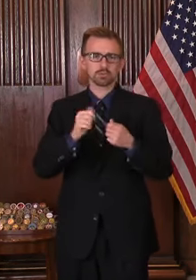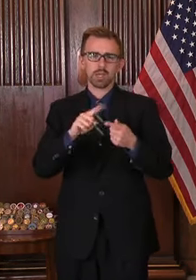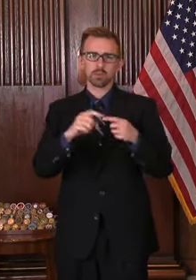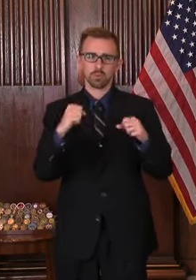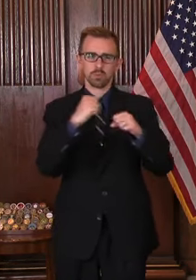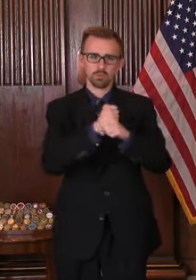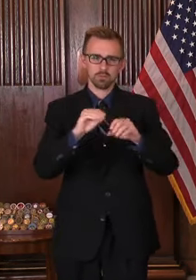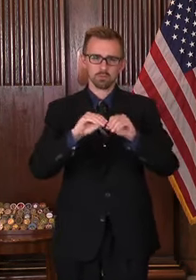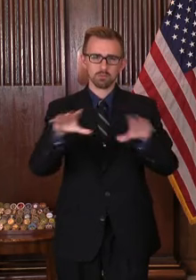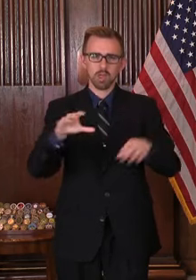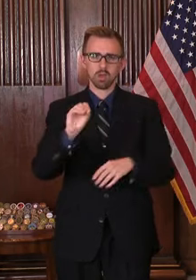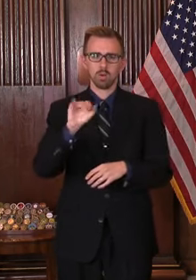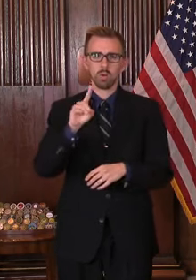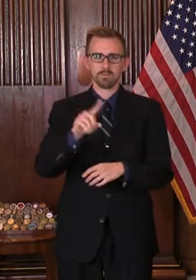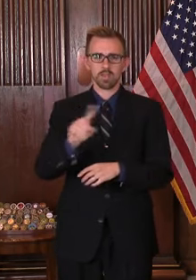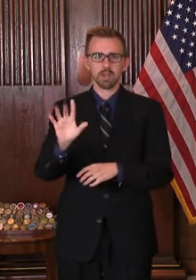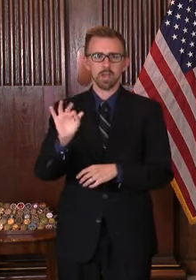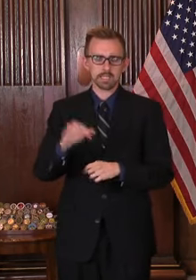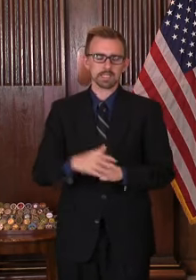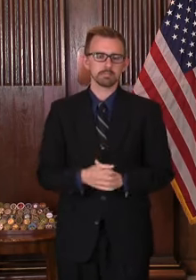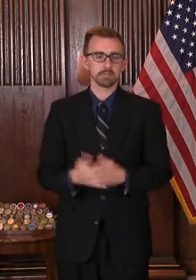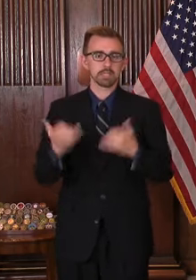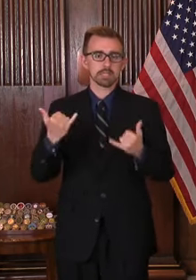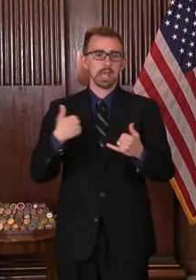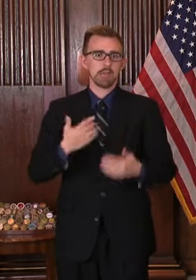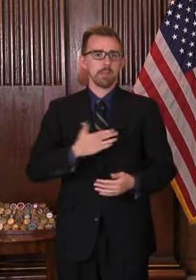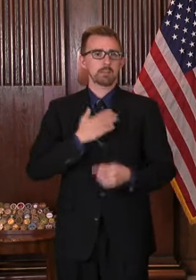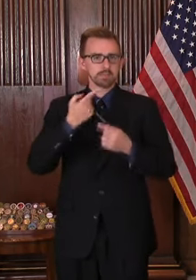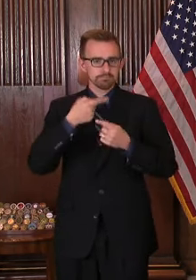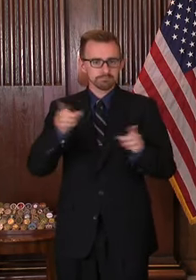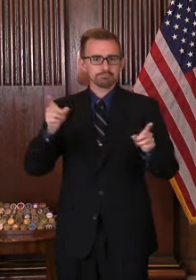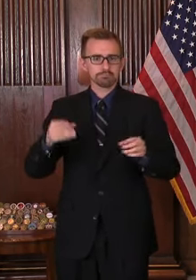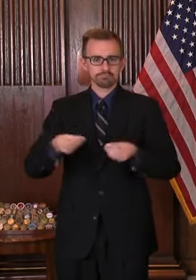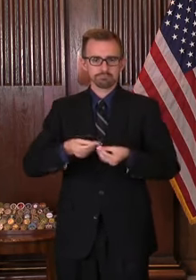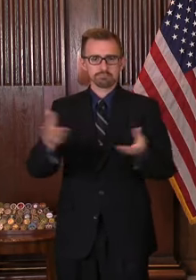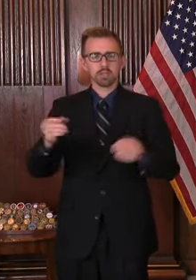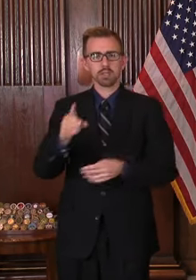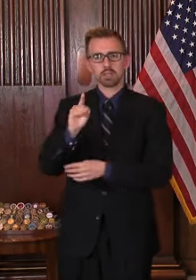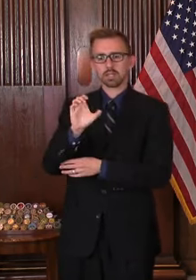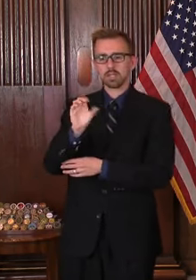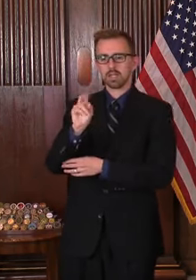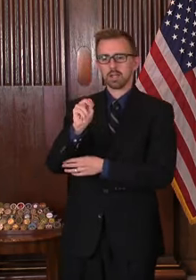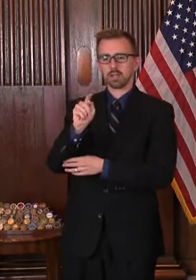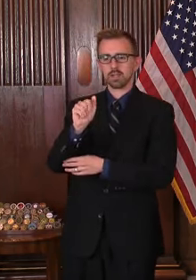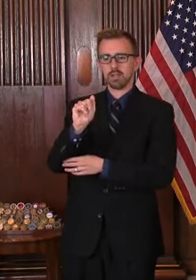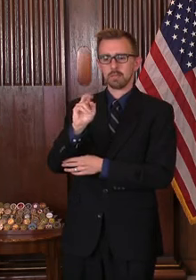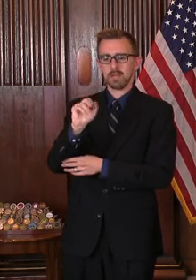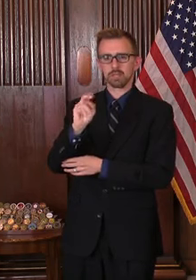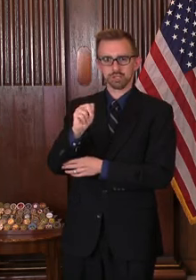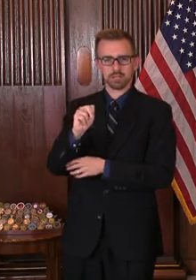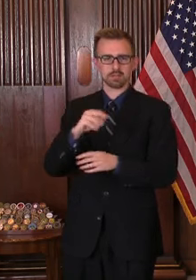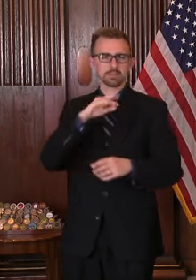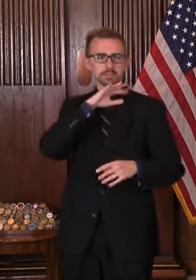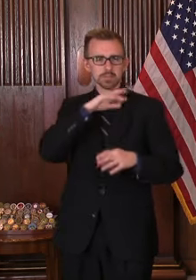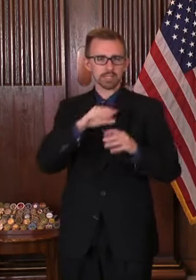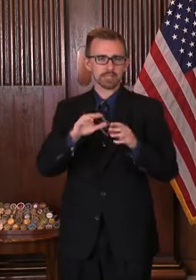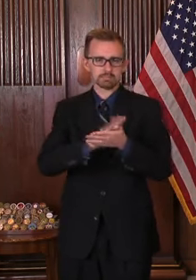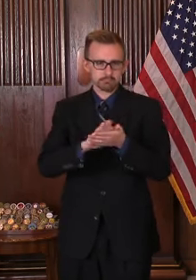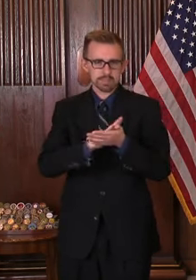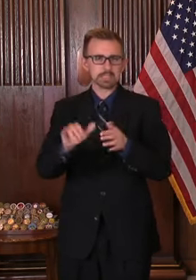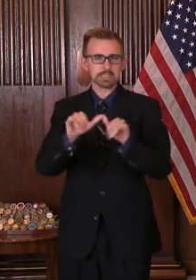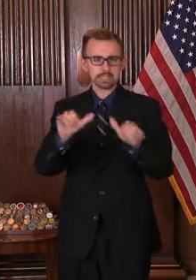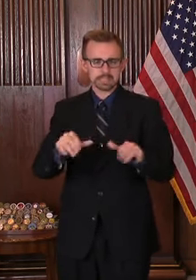COVID-19. Today, I am pleased to announce the deployment of a decontamination system in Missouri to